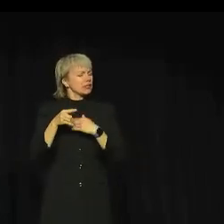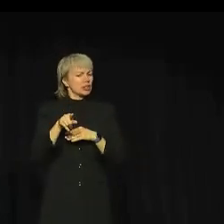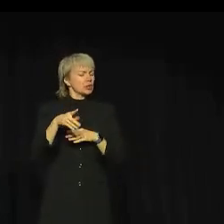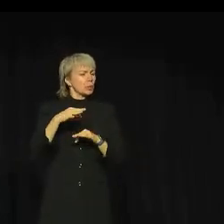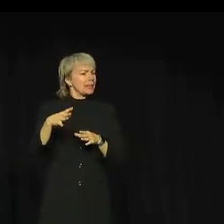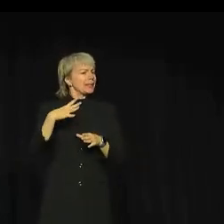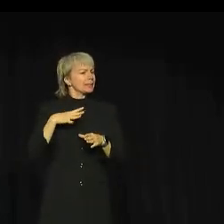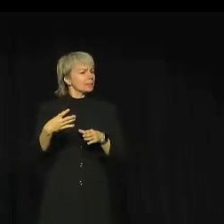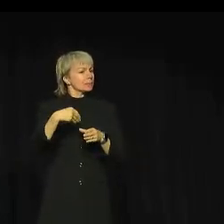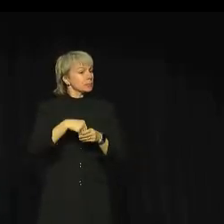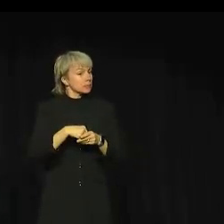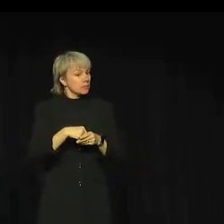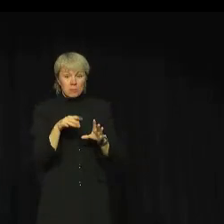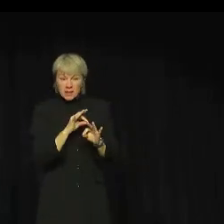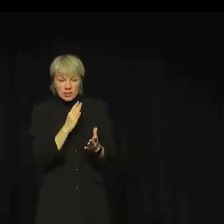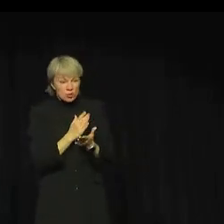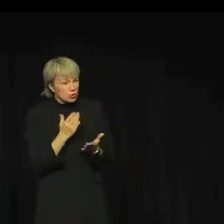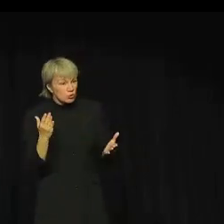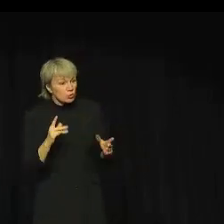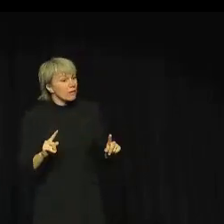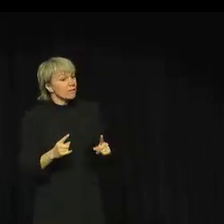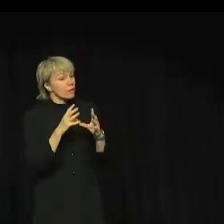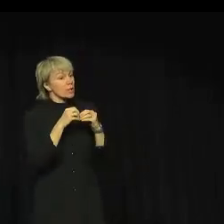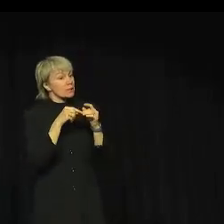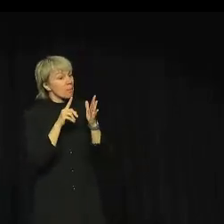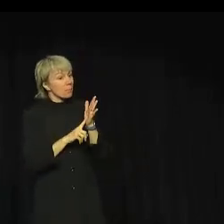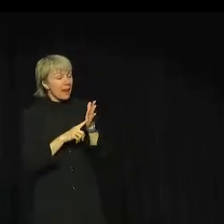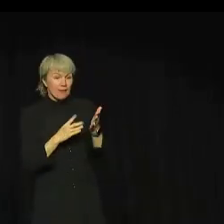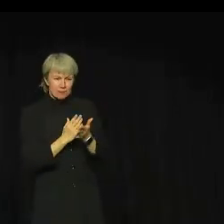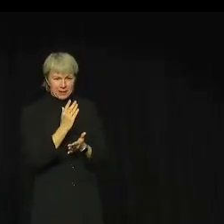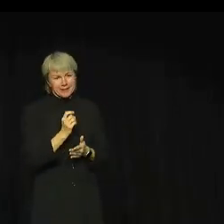true, because the first Bill of Rights was in